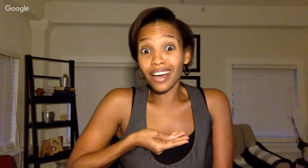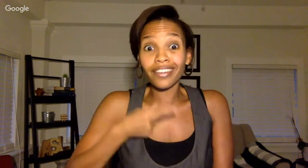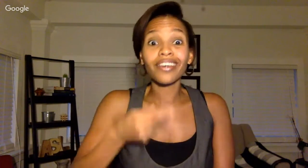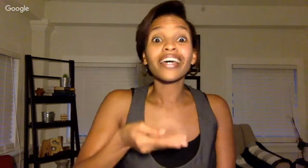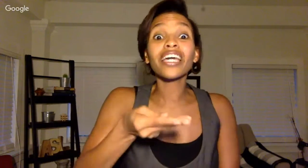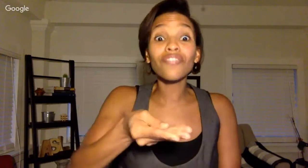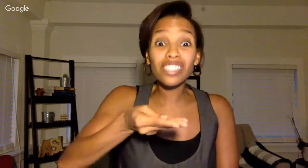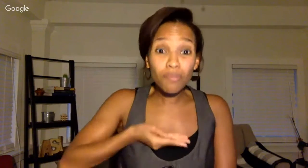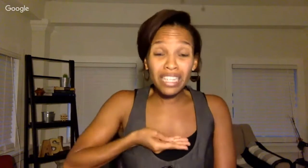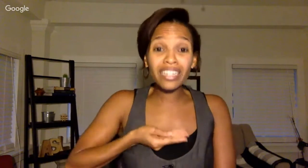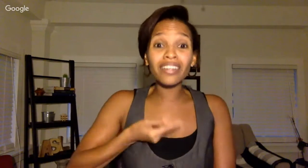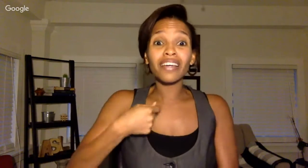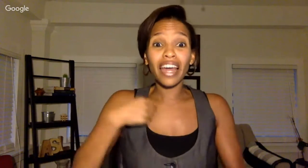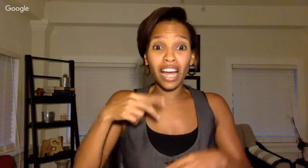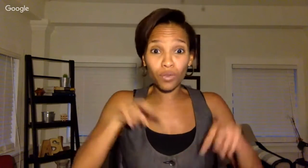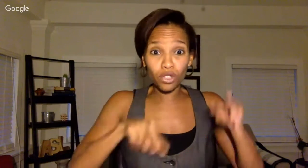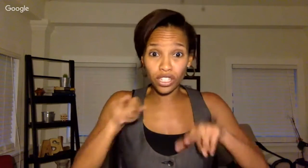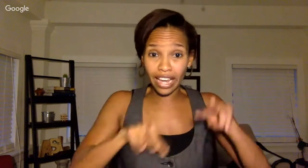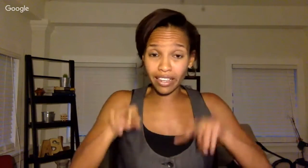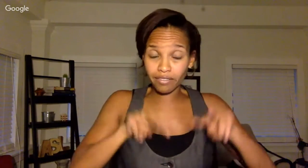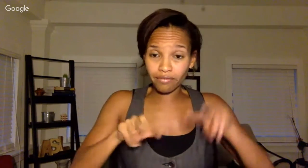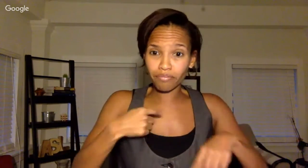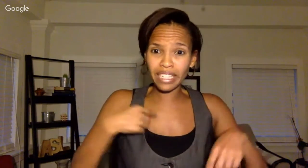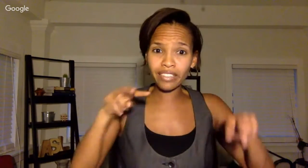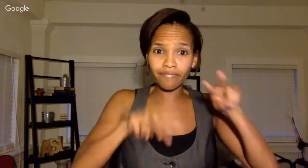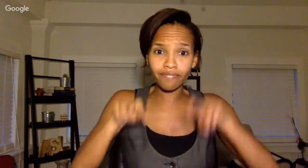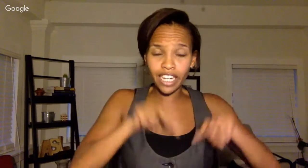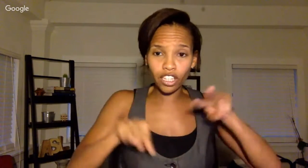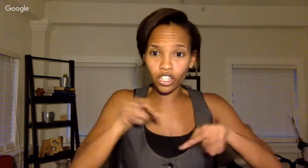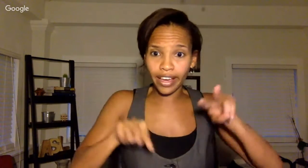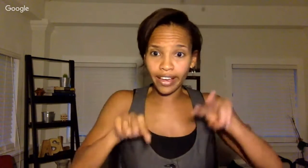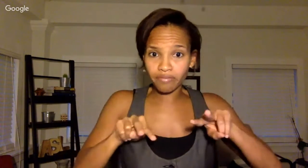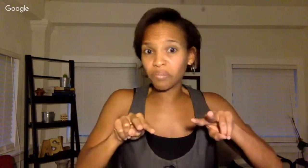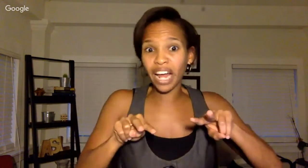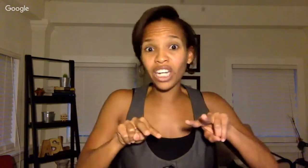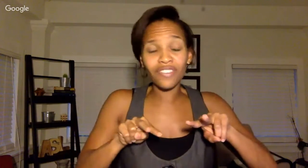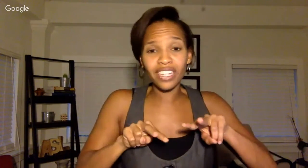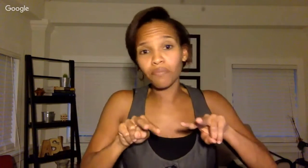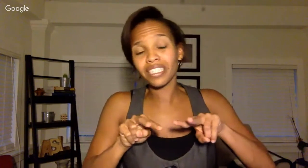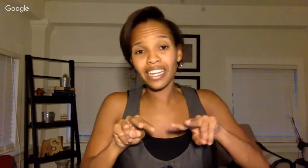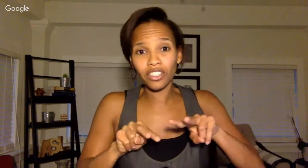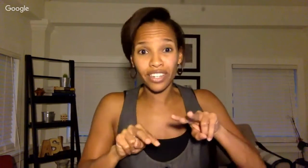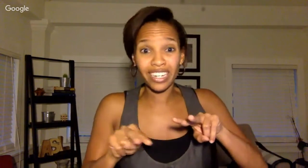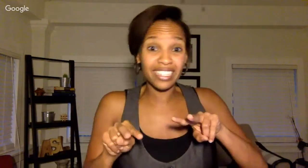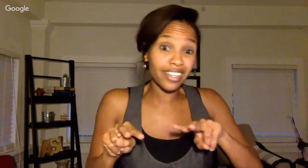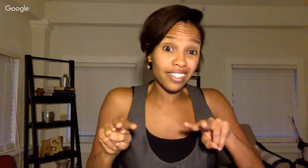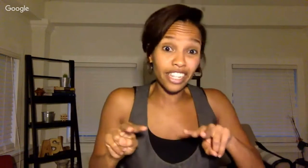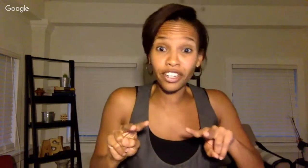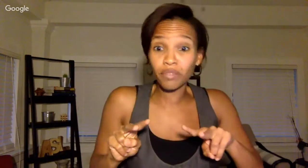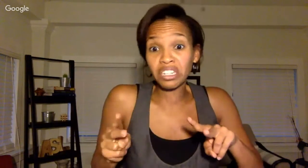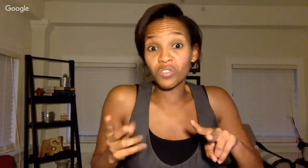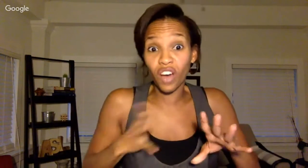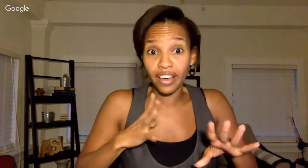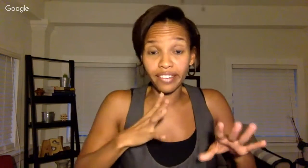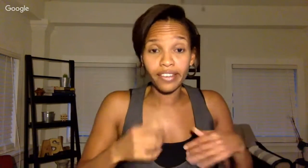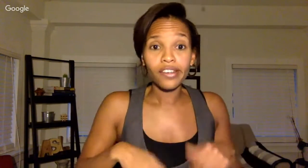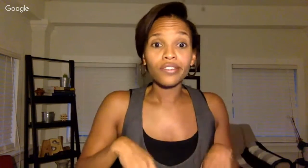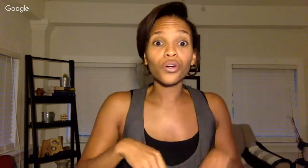sign, give it to me, and I will look at it. Me, take a look at. But I don't even think the me take a look at it is necessary, but it's fine.